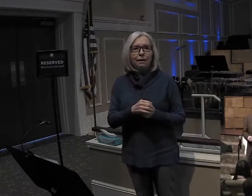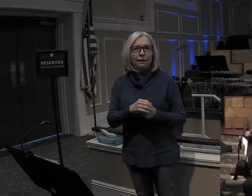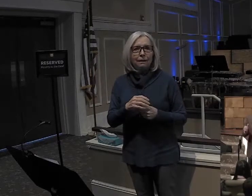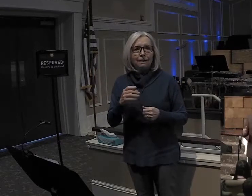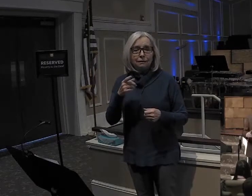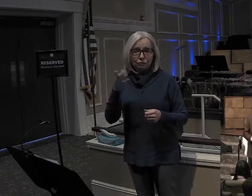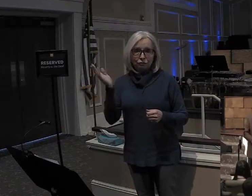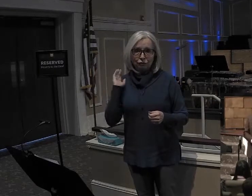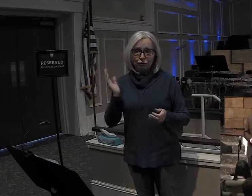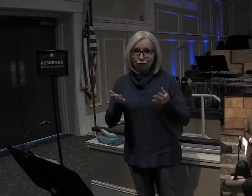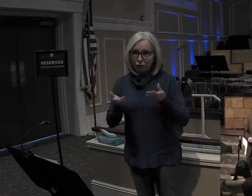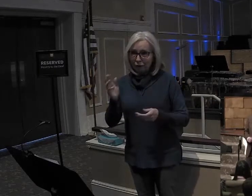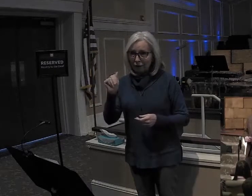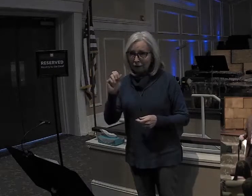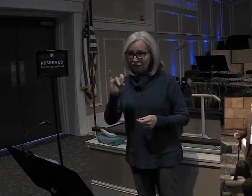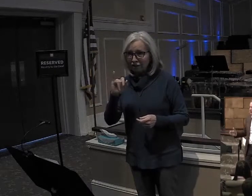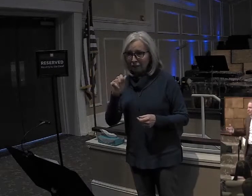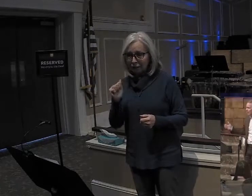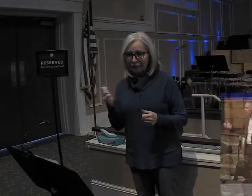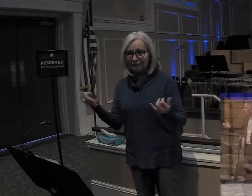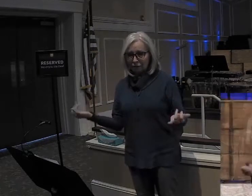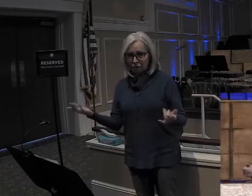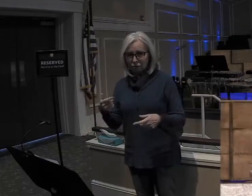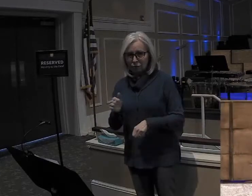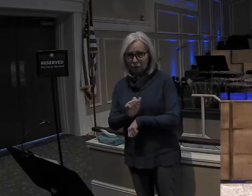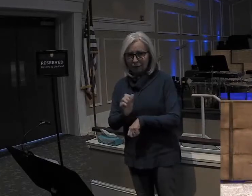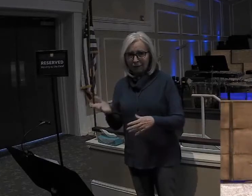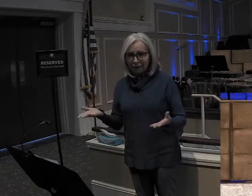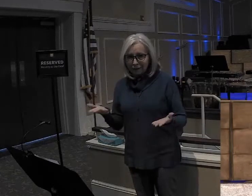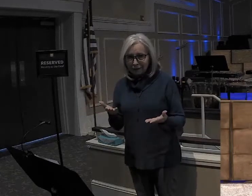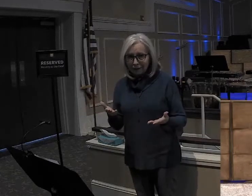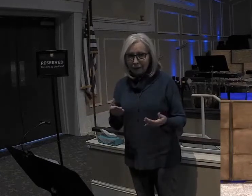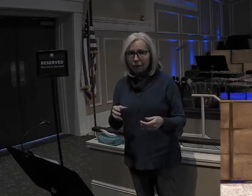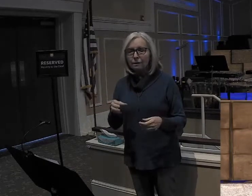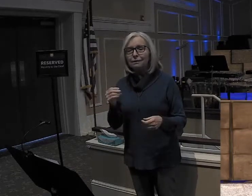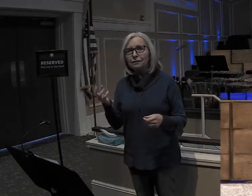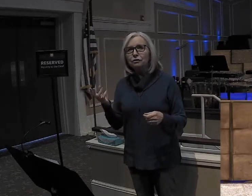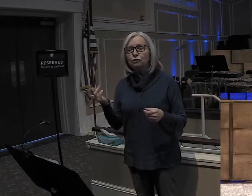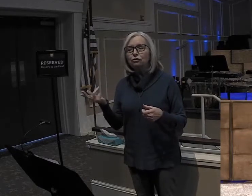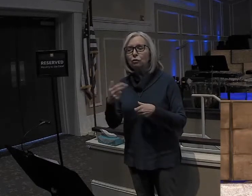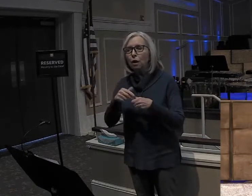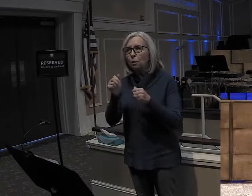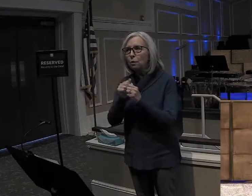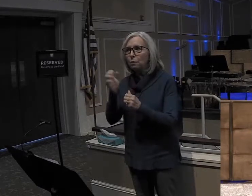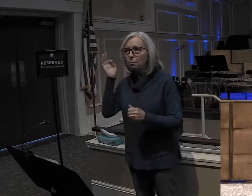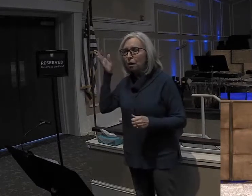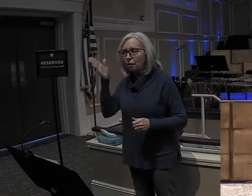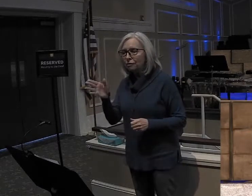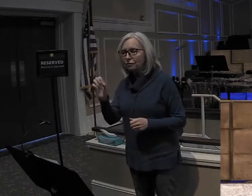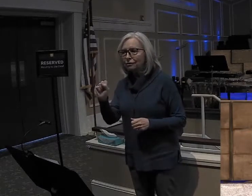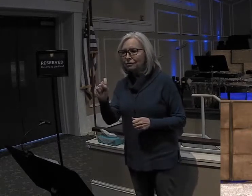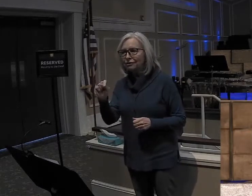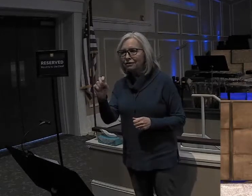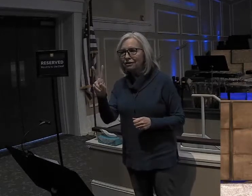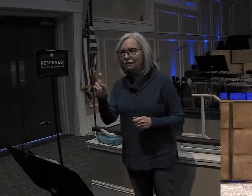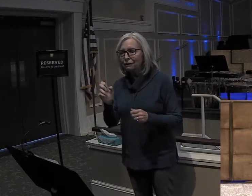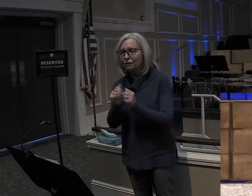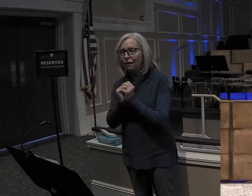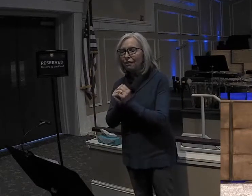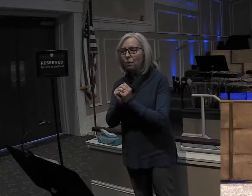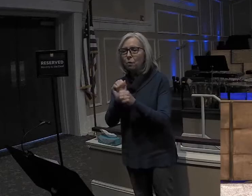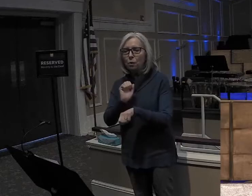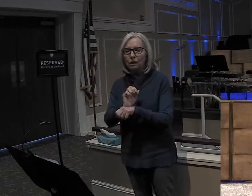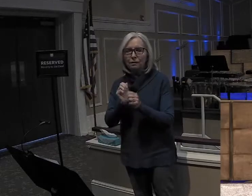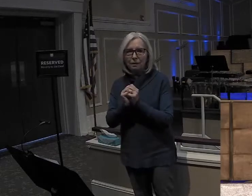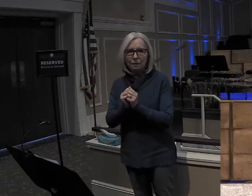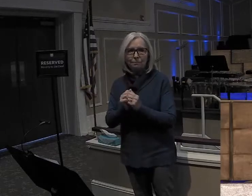serving, plugging in here, joining up with Pastor Steve Barnes. If you know Pastor Steve Barnes, boy, he is passionate about telling people about